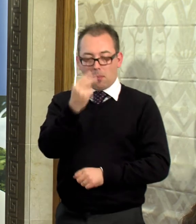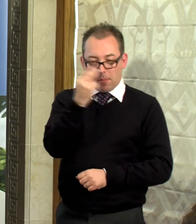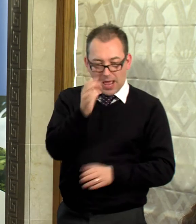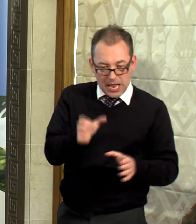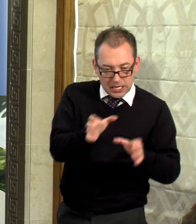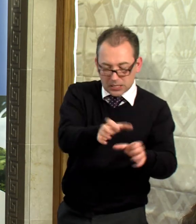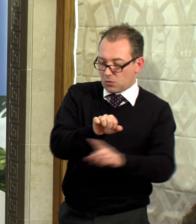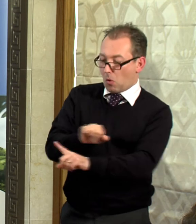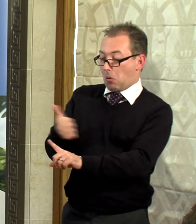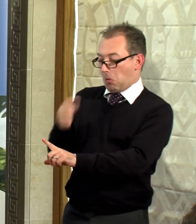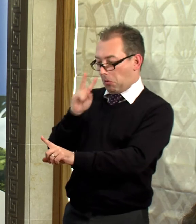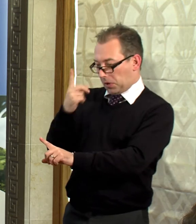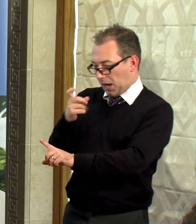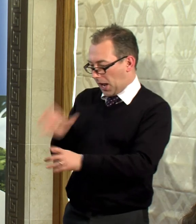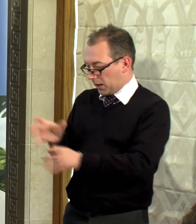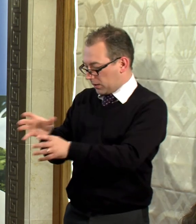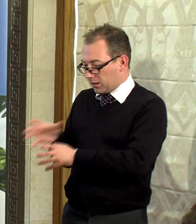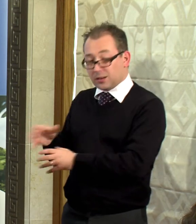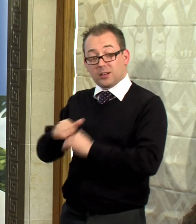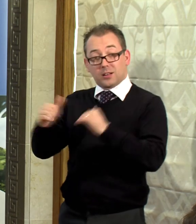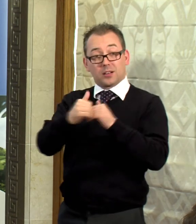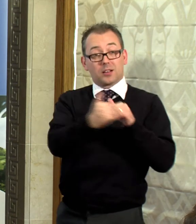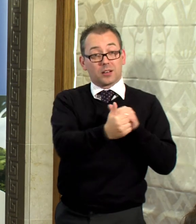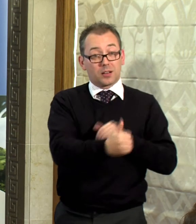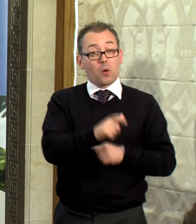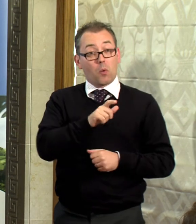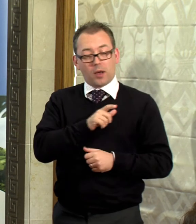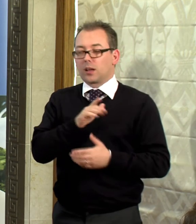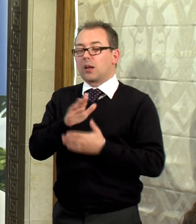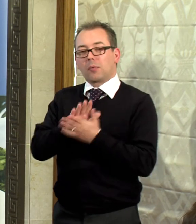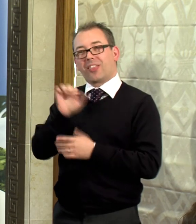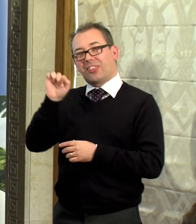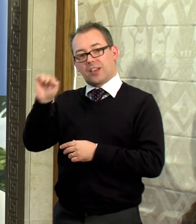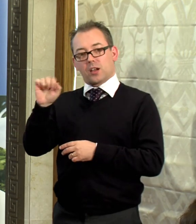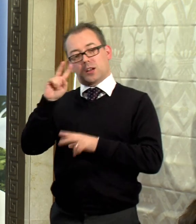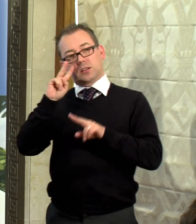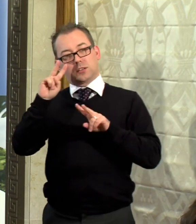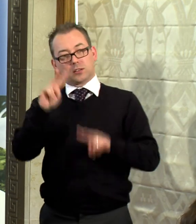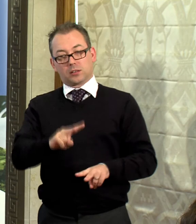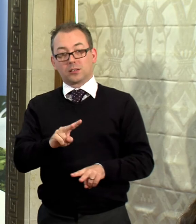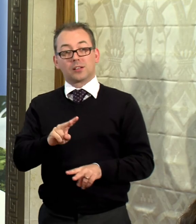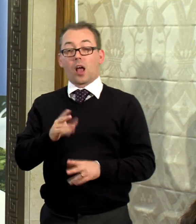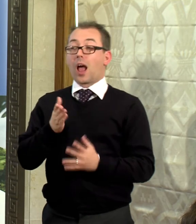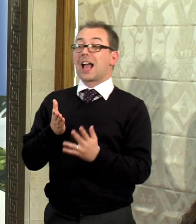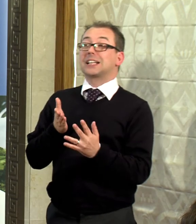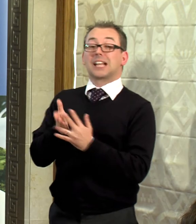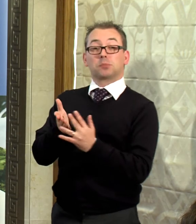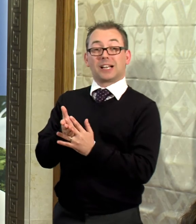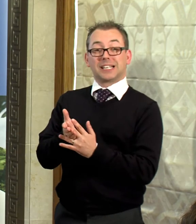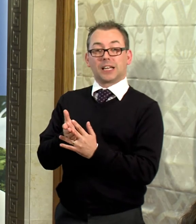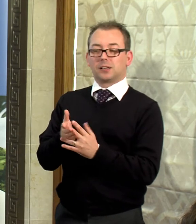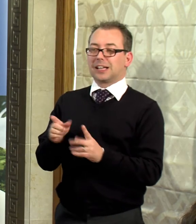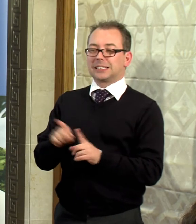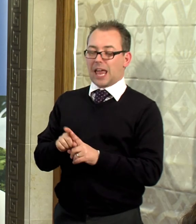etc., is linked to the perception of accessibility as an afterthought,